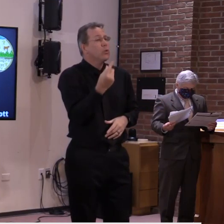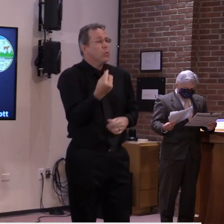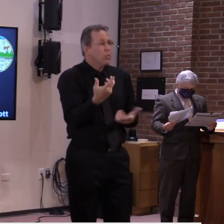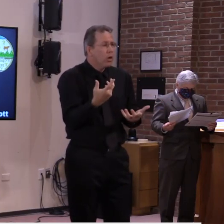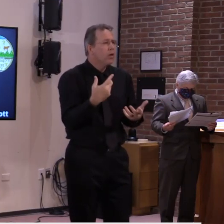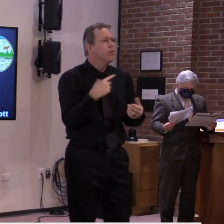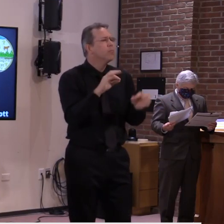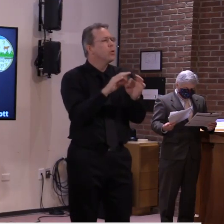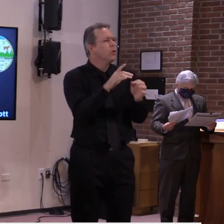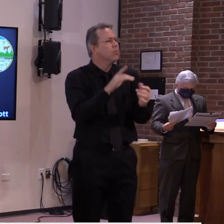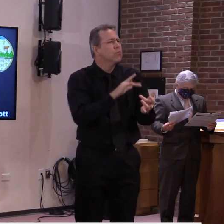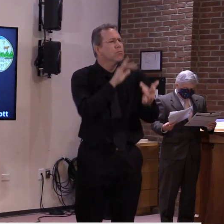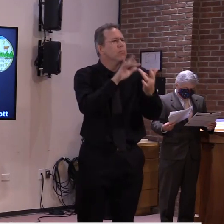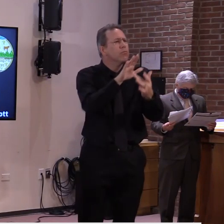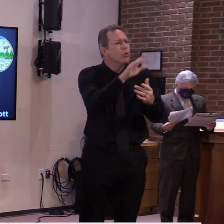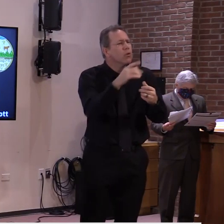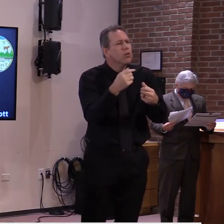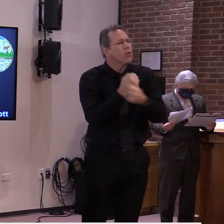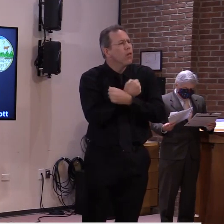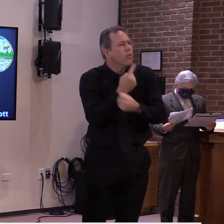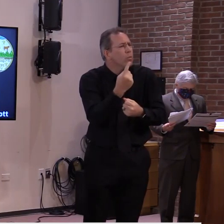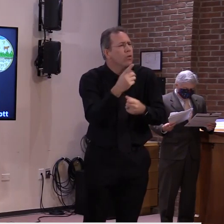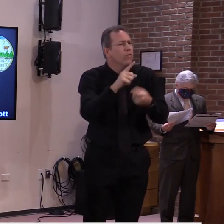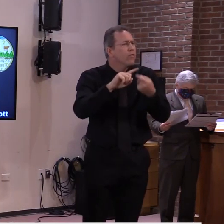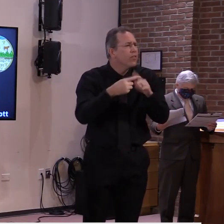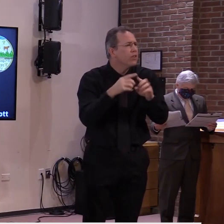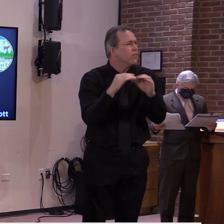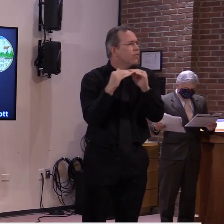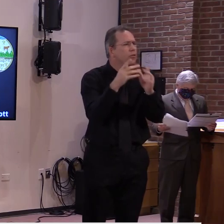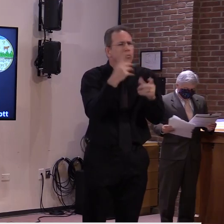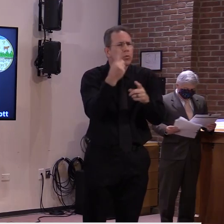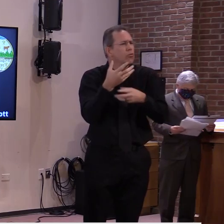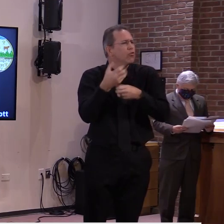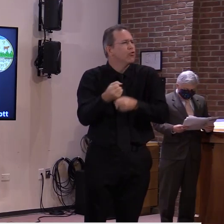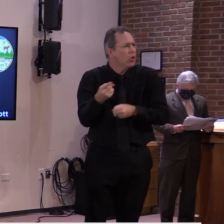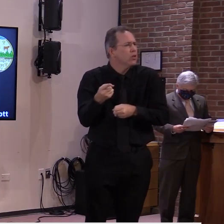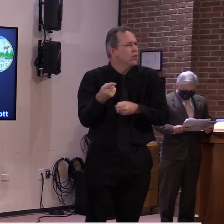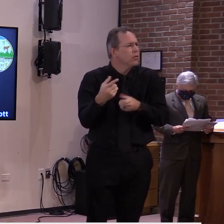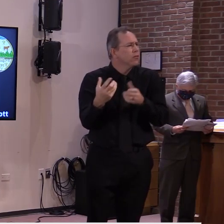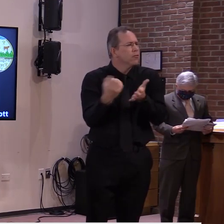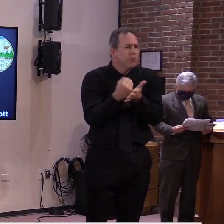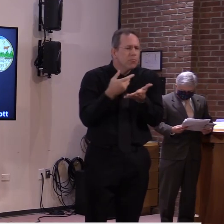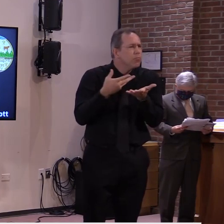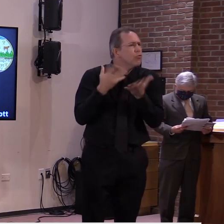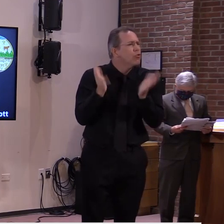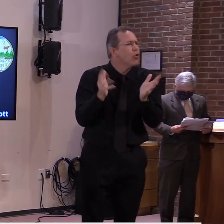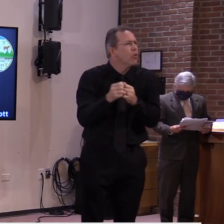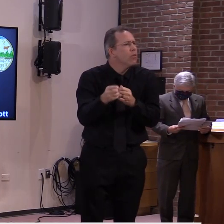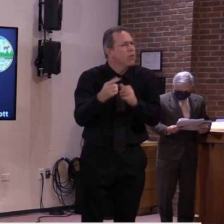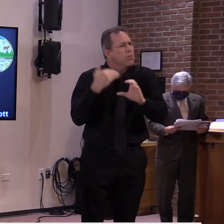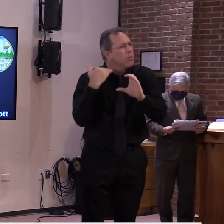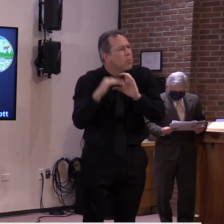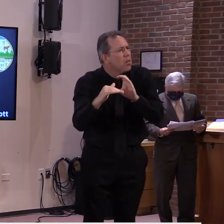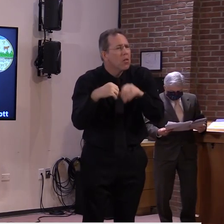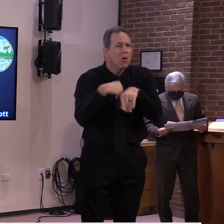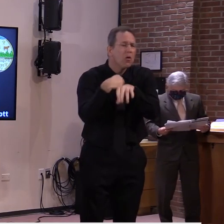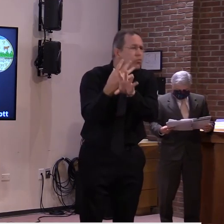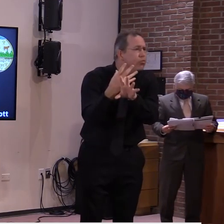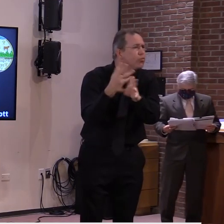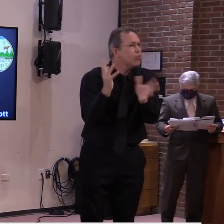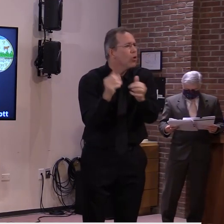phone or video or even just an email or text. But it's more important than ever to make that extra effort to